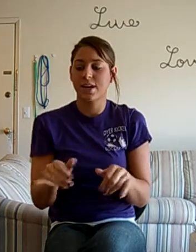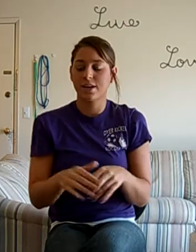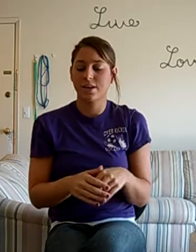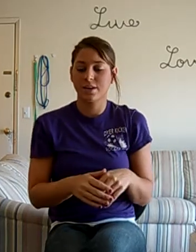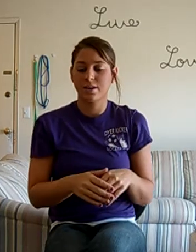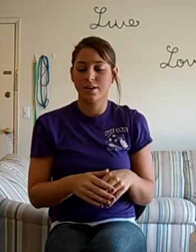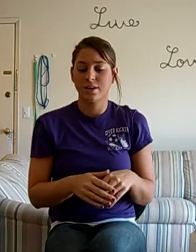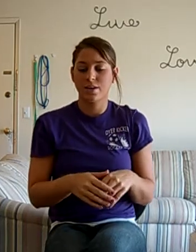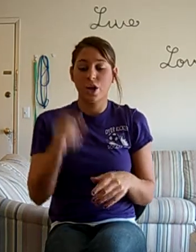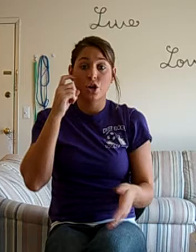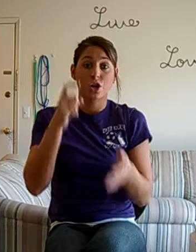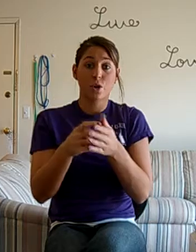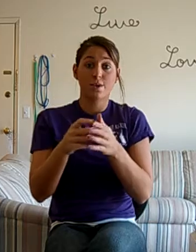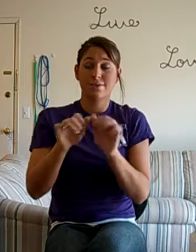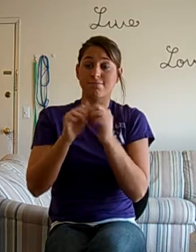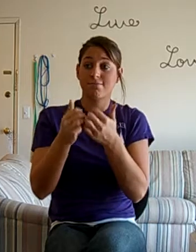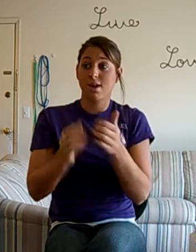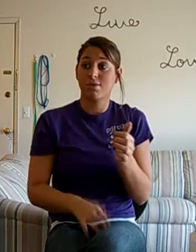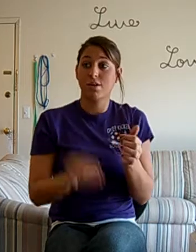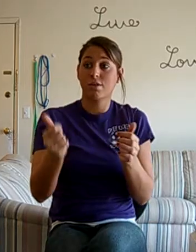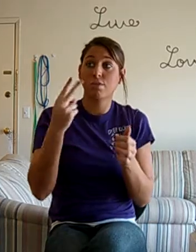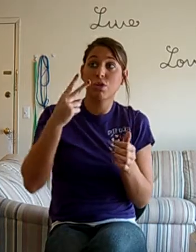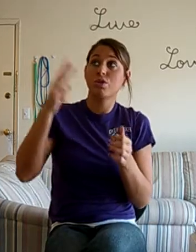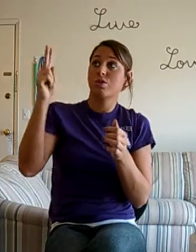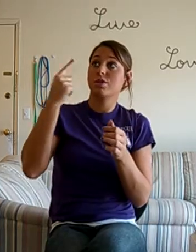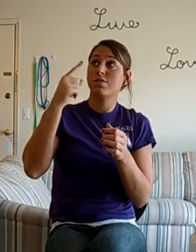Notice how he looks at me for permission there. That's exactly what you want.